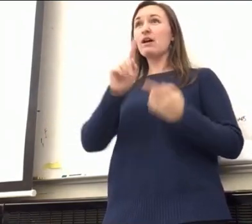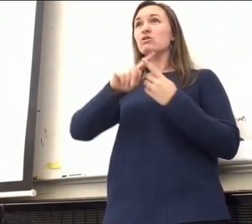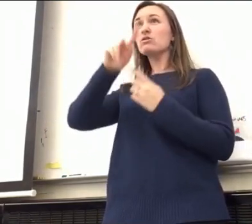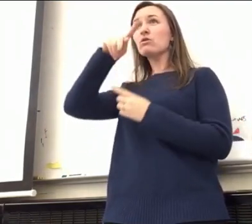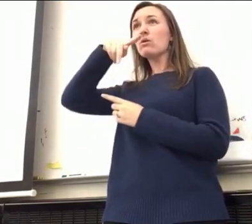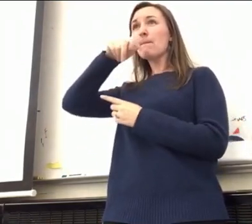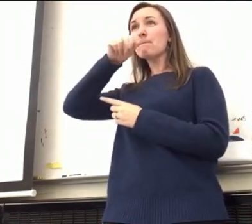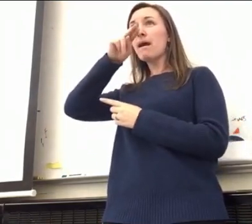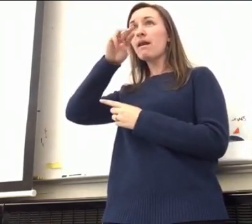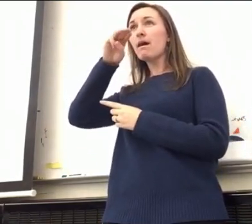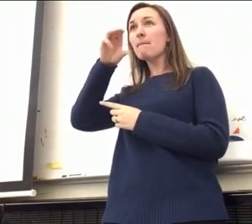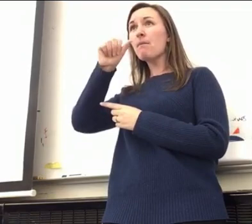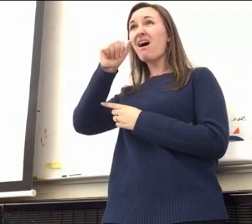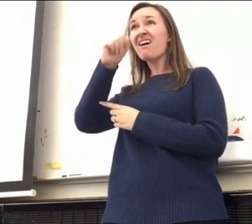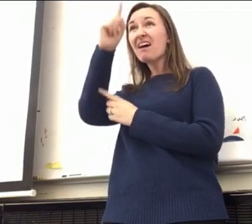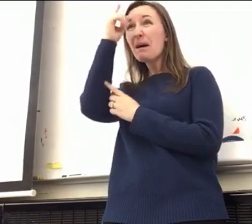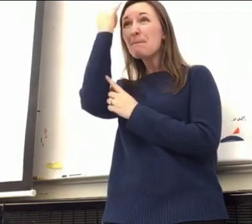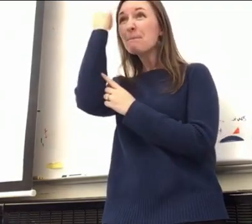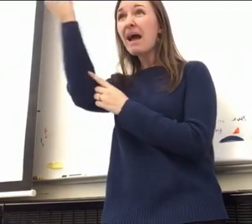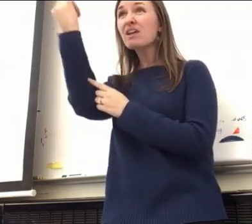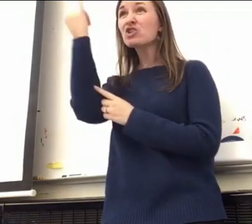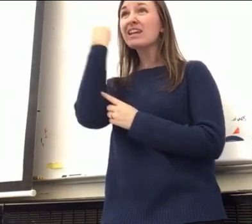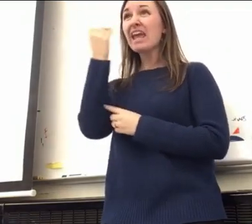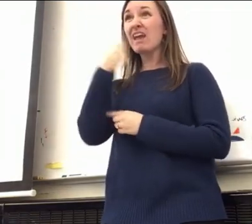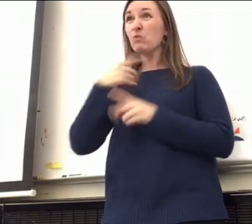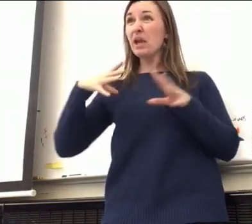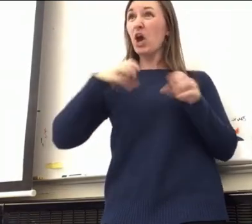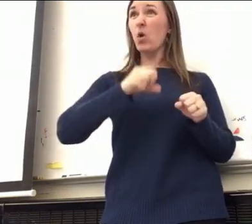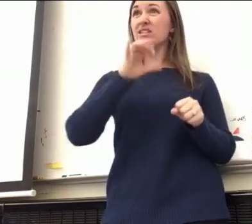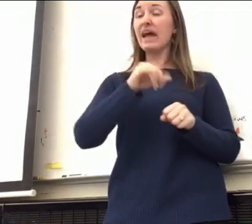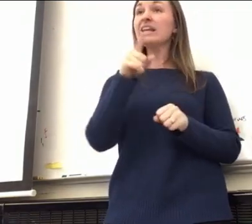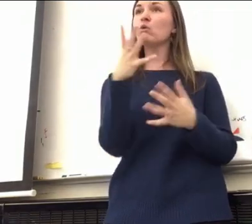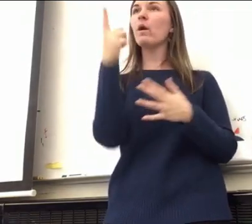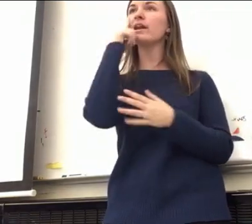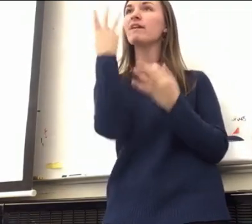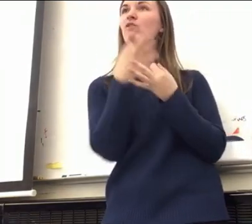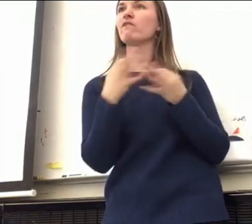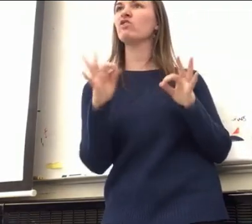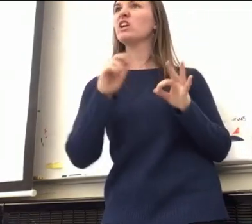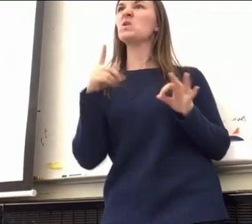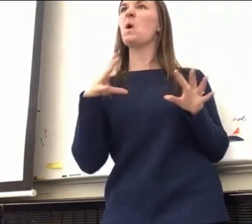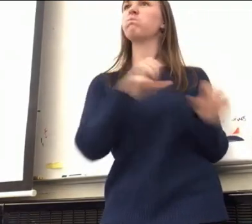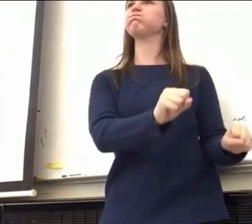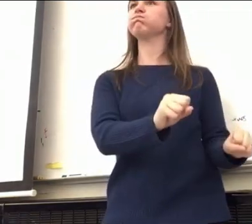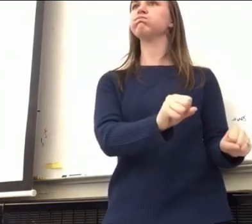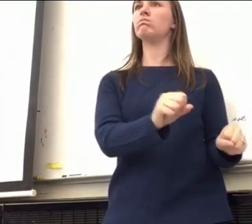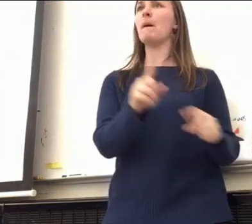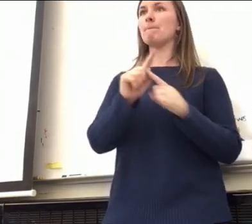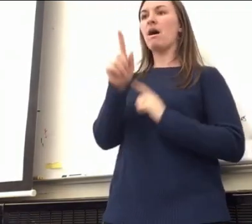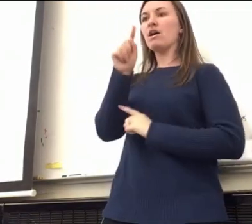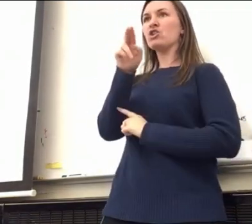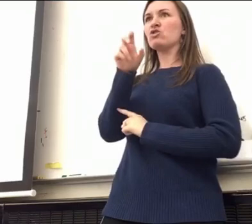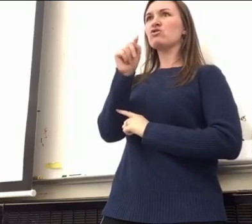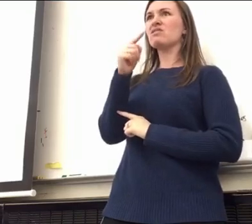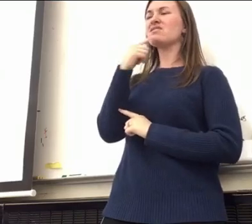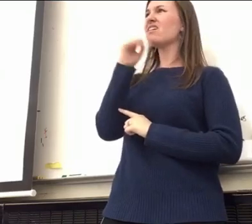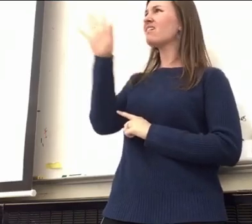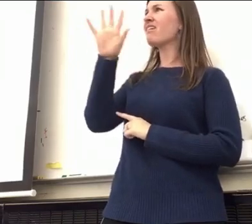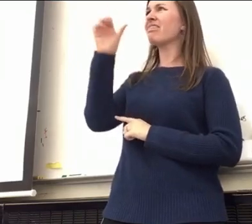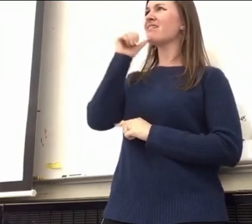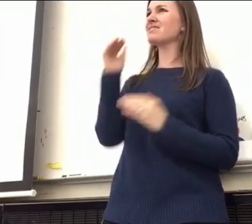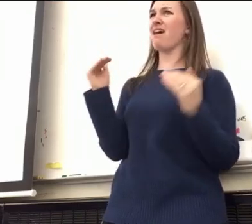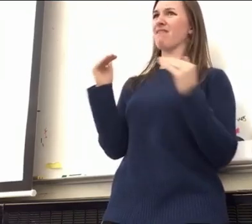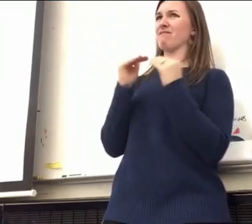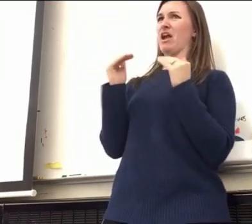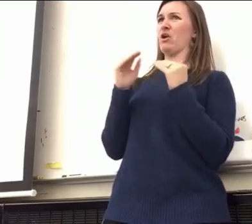Central America, and he wanted it for free. Nicholas Trist, on the other hand, is going to say, that's not fair. We need to